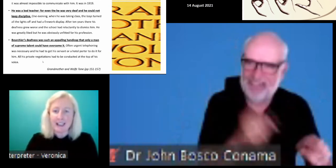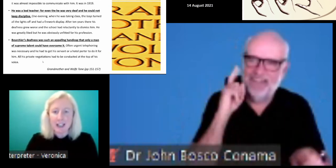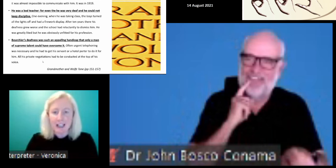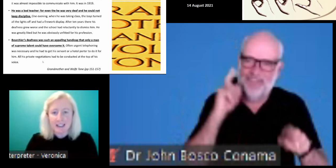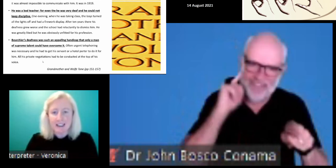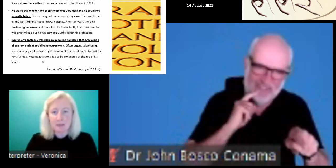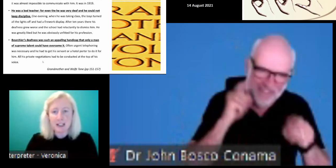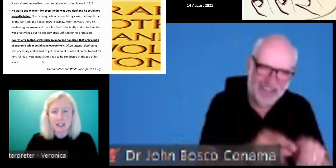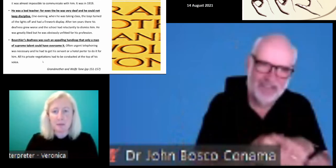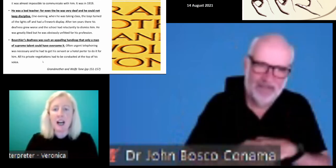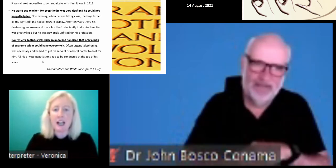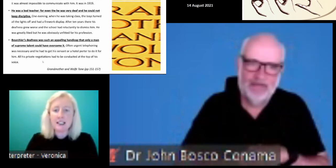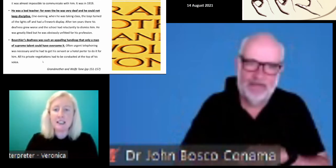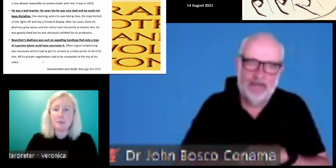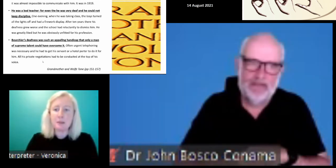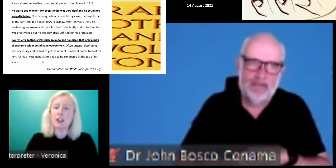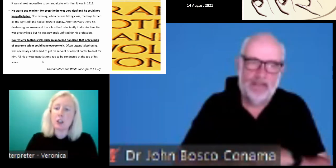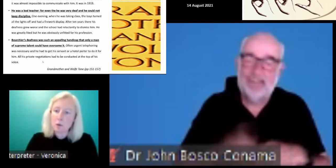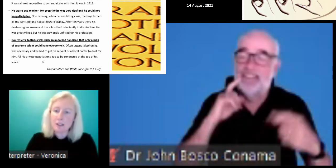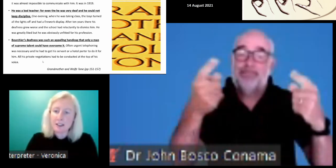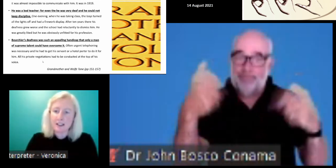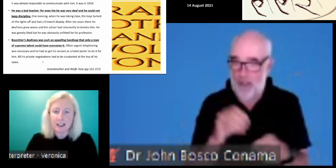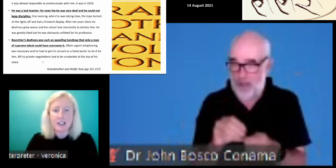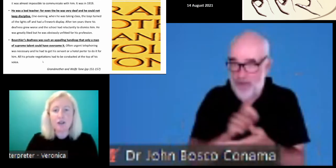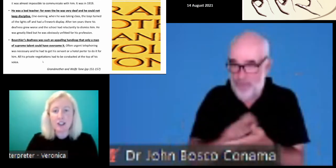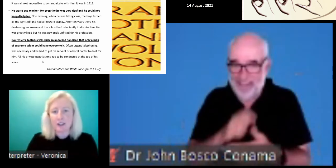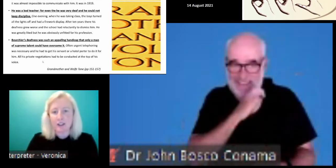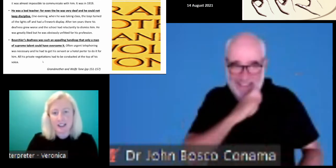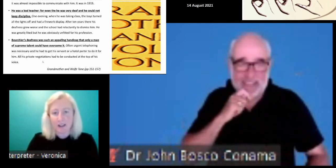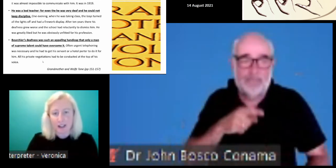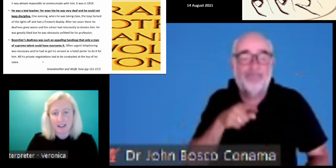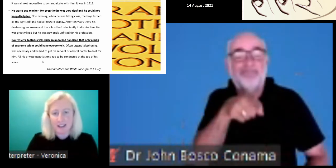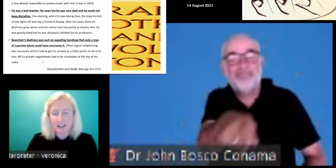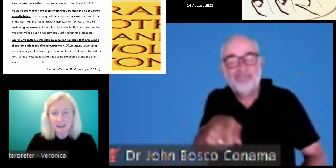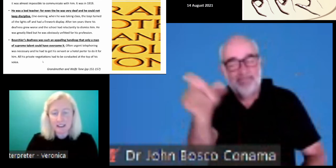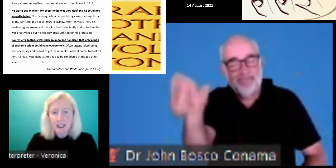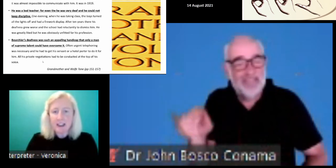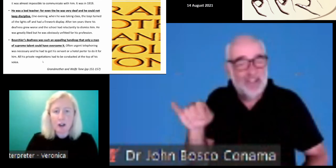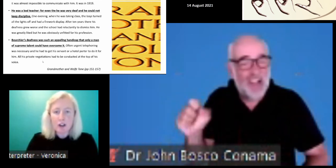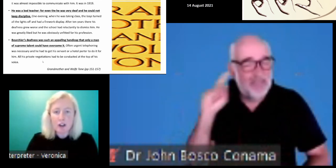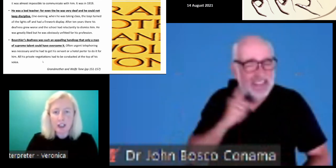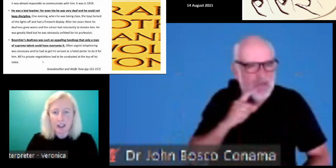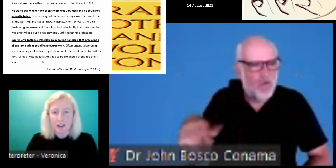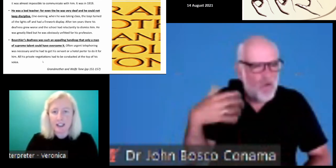and at the same time constantly being accused as a result of his deafness. The author here said